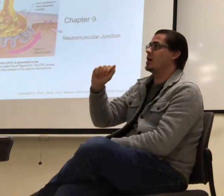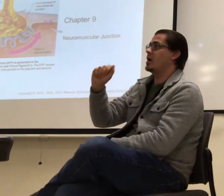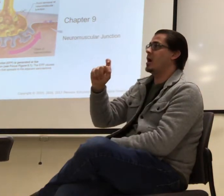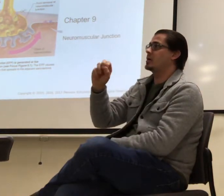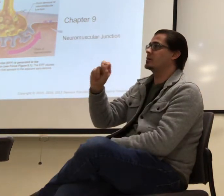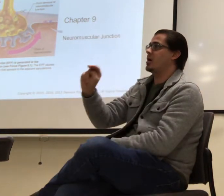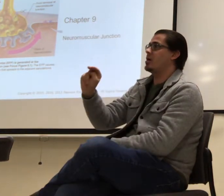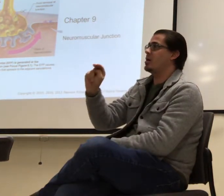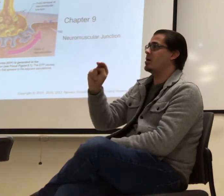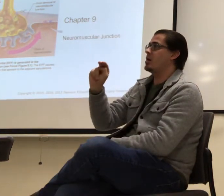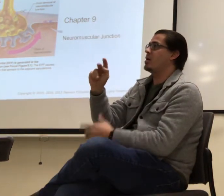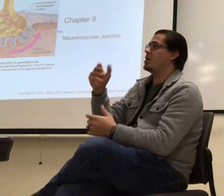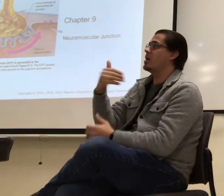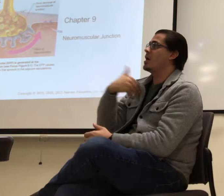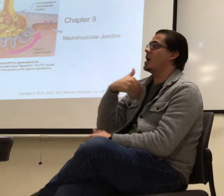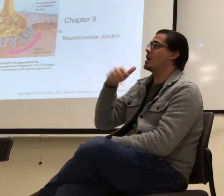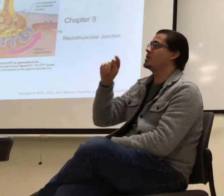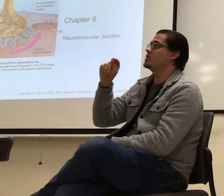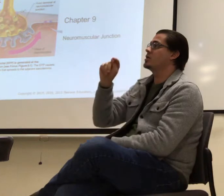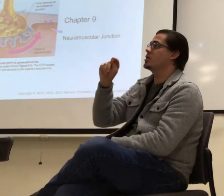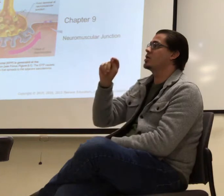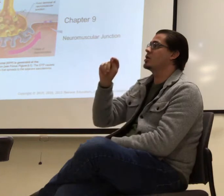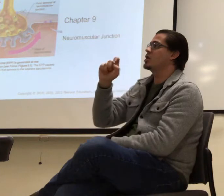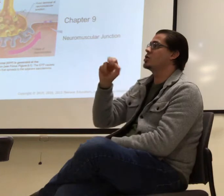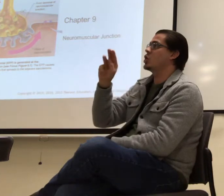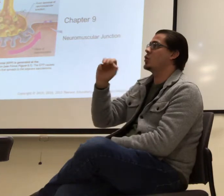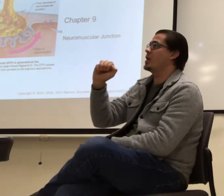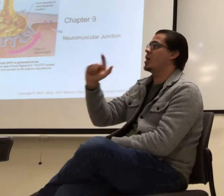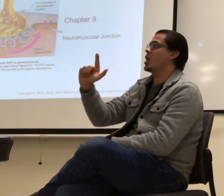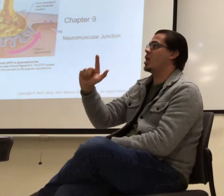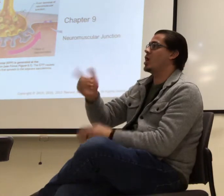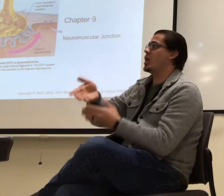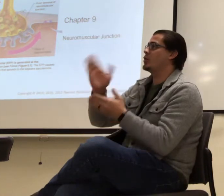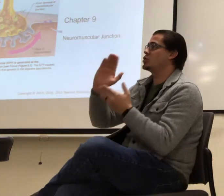and it has a terminal that terminates